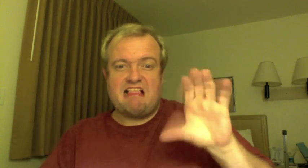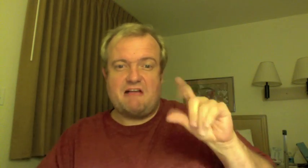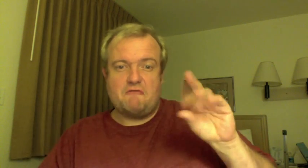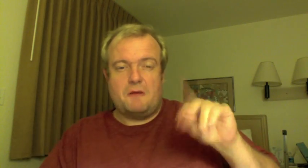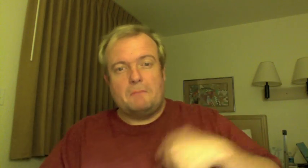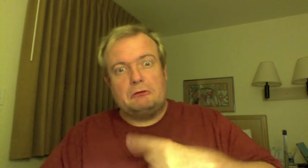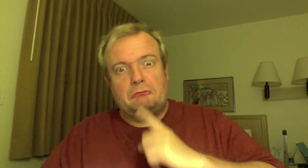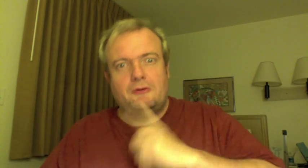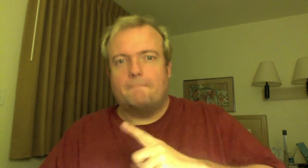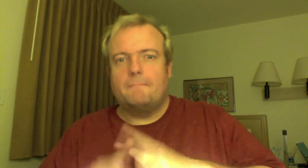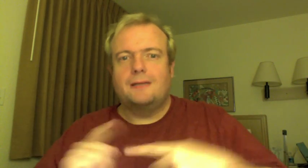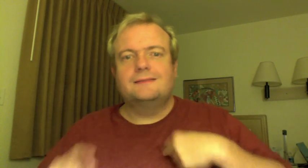facade.